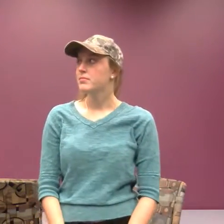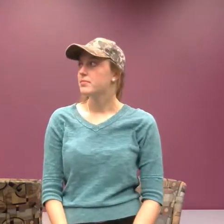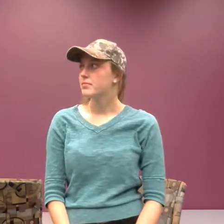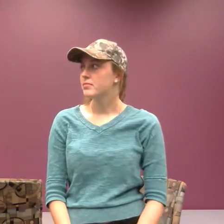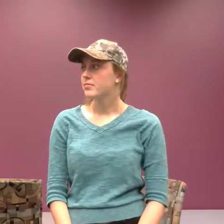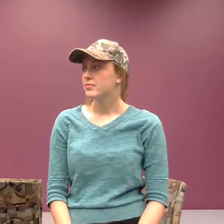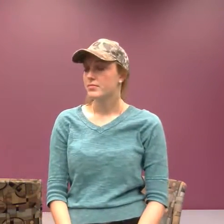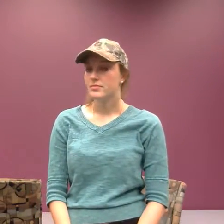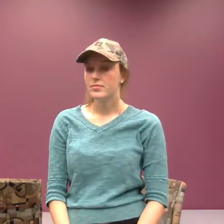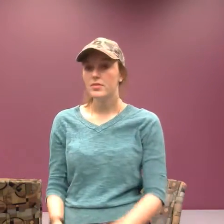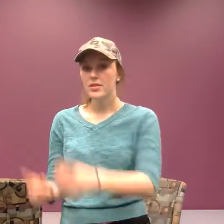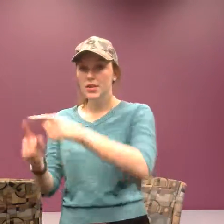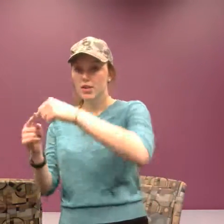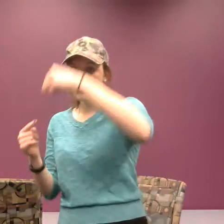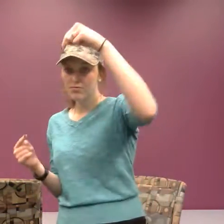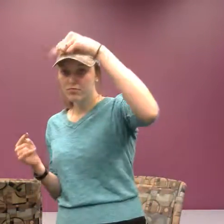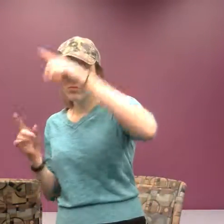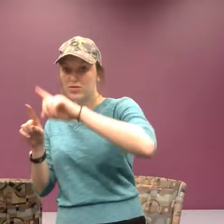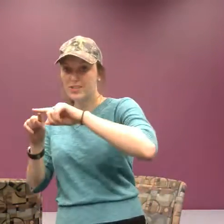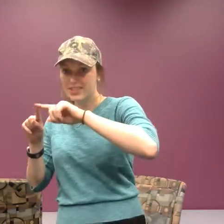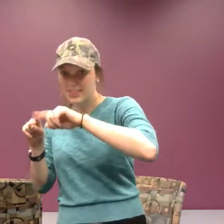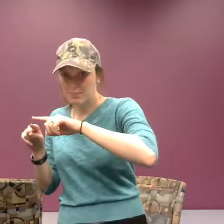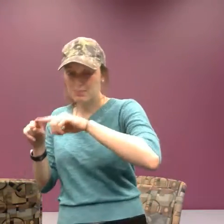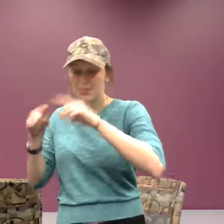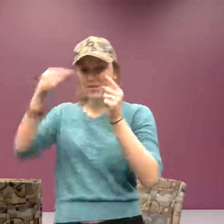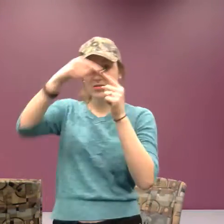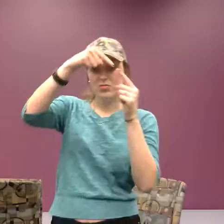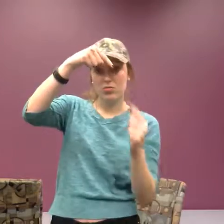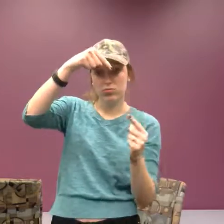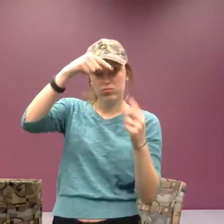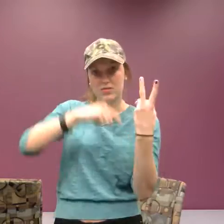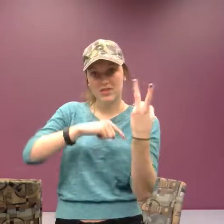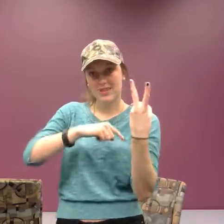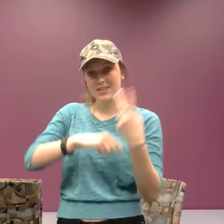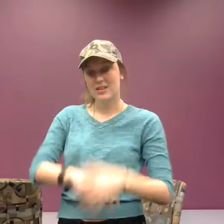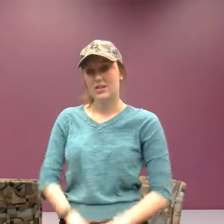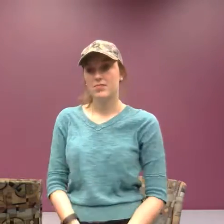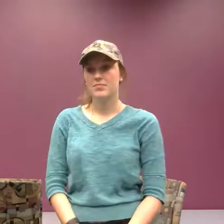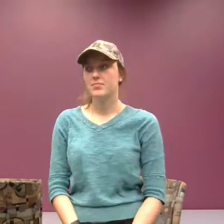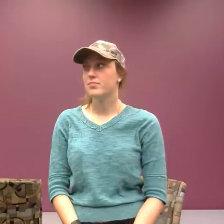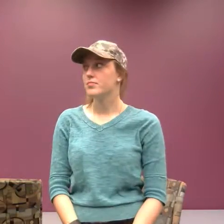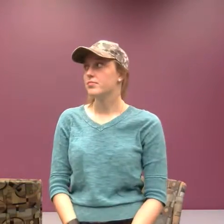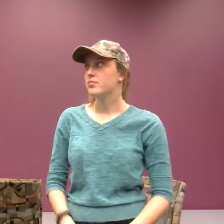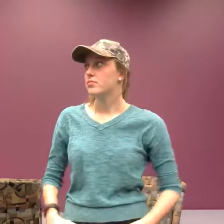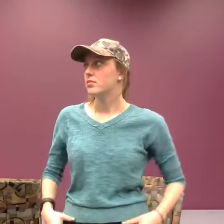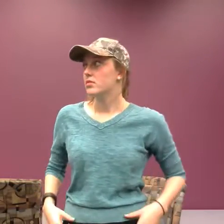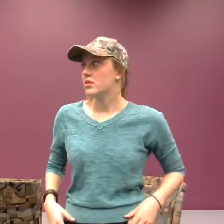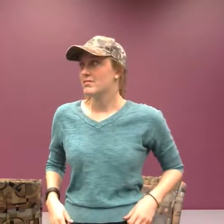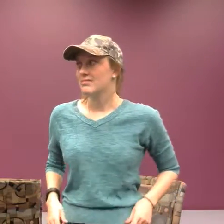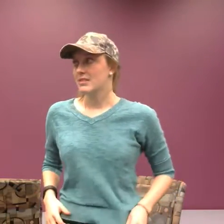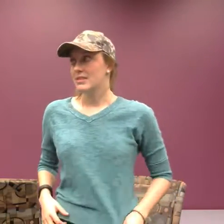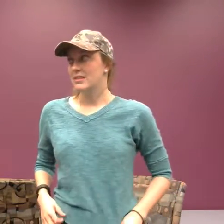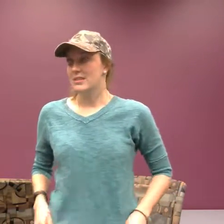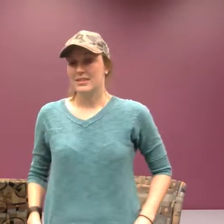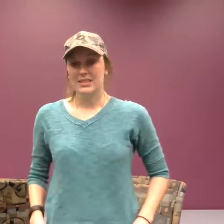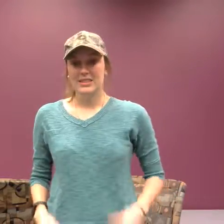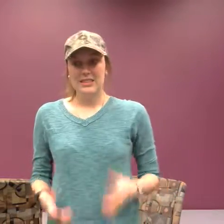And the first side depended on the second side. So let's see if we can tear this down.